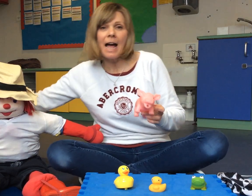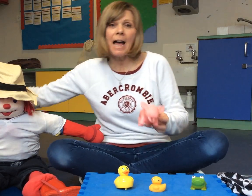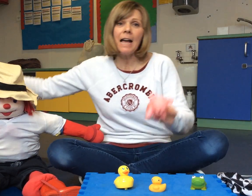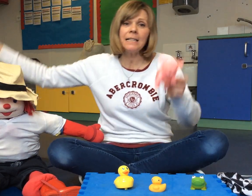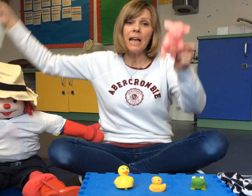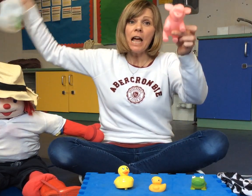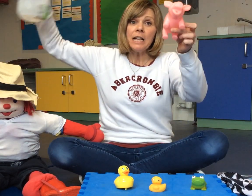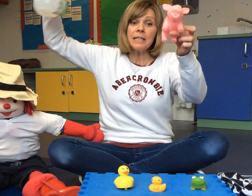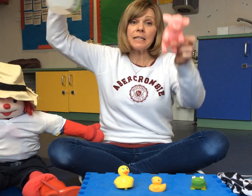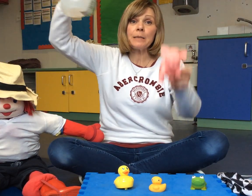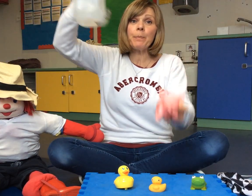and